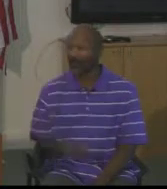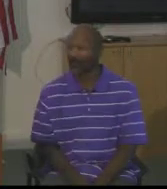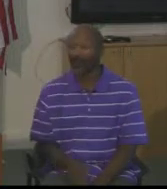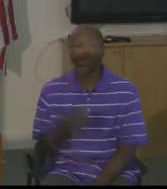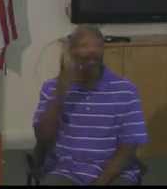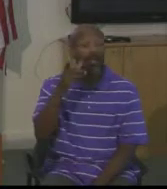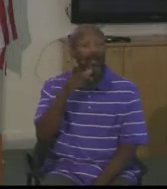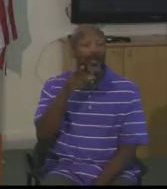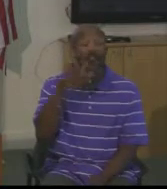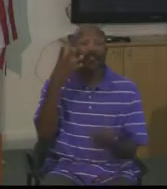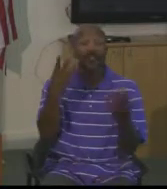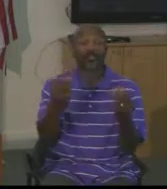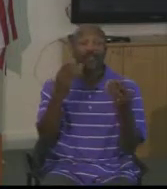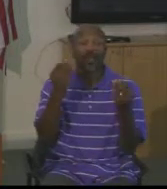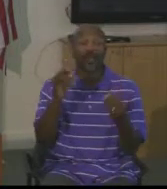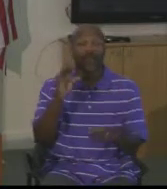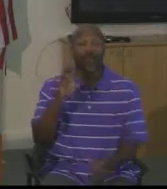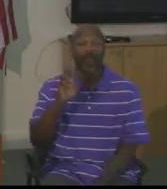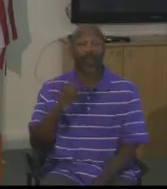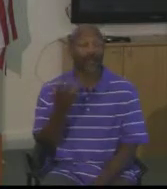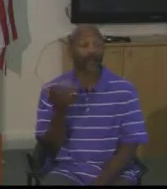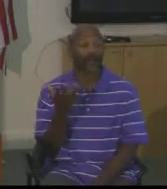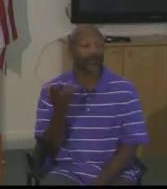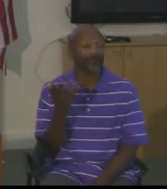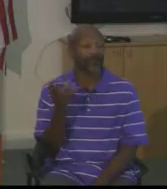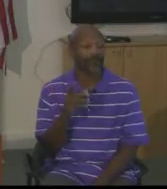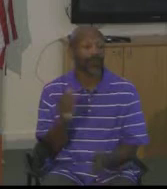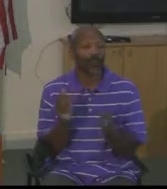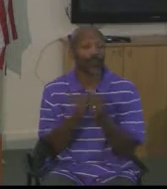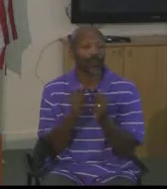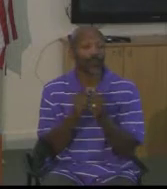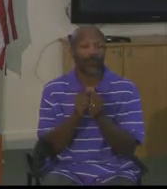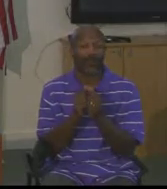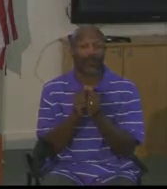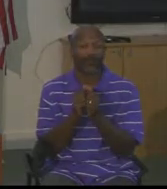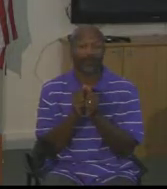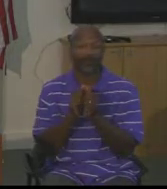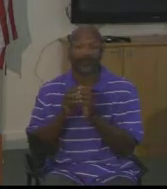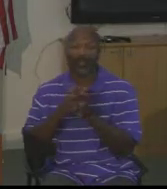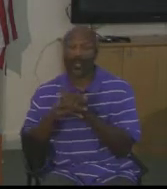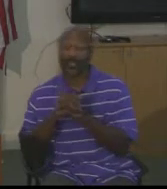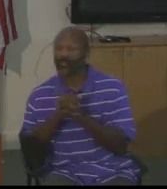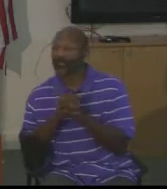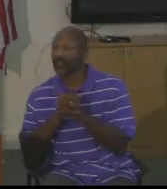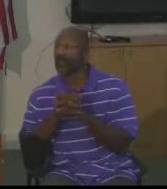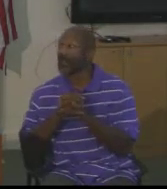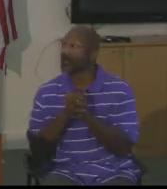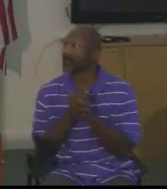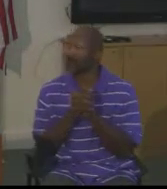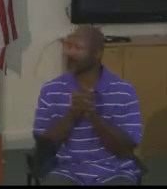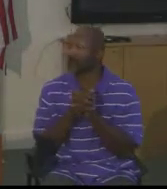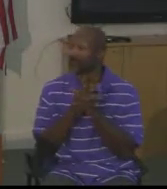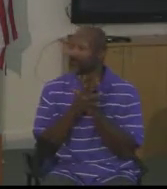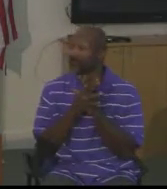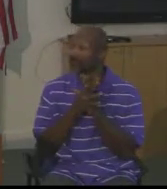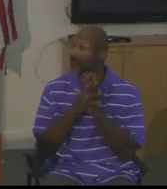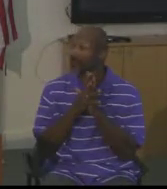What was the original software that went with the PC? DOS.